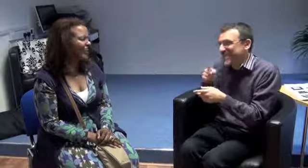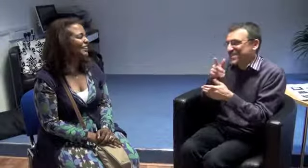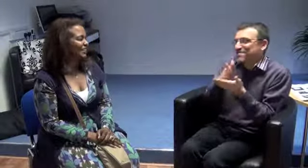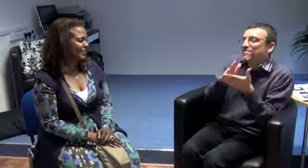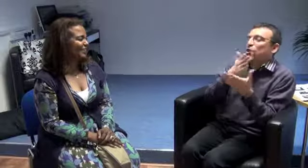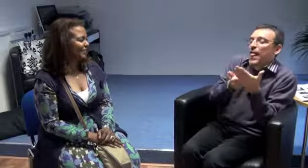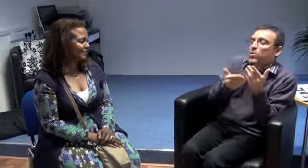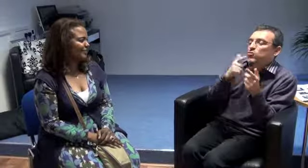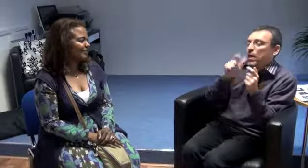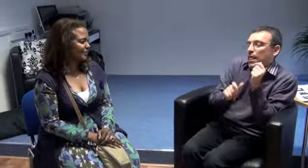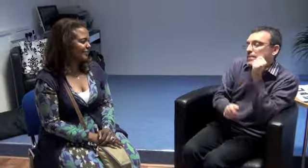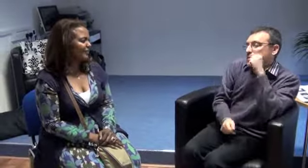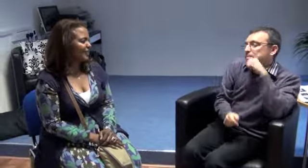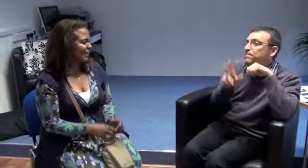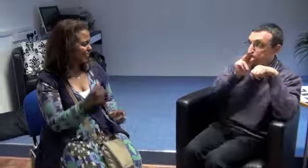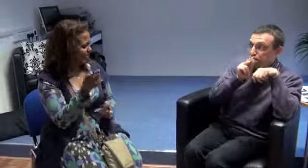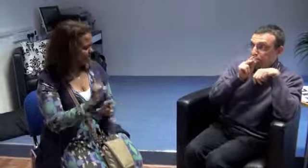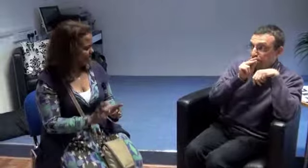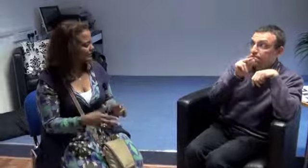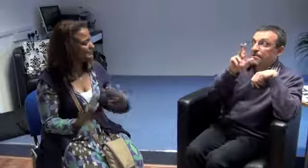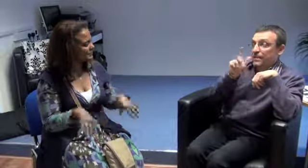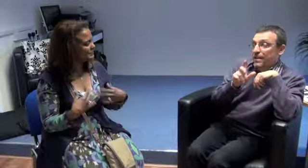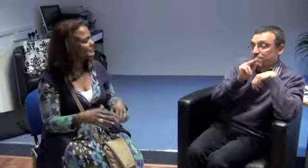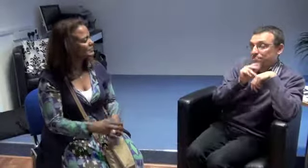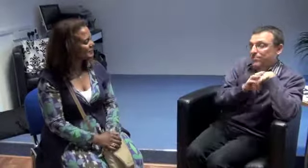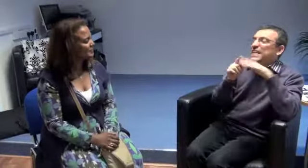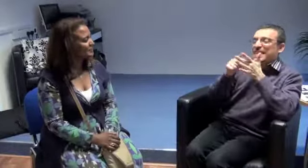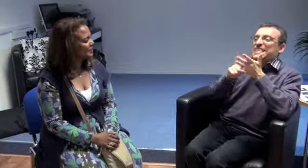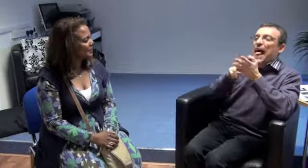My first language is Italian. That's spoken Italian.